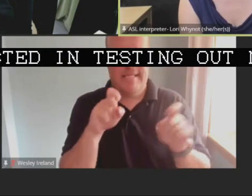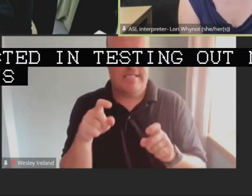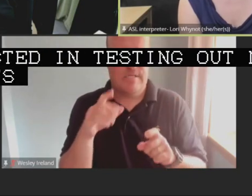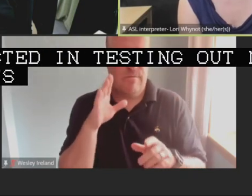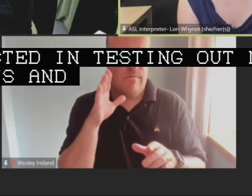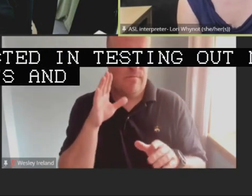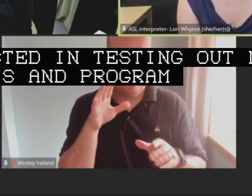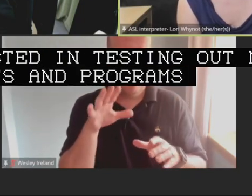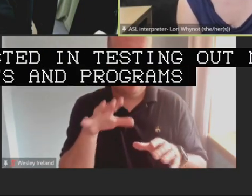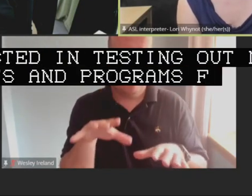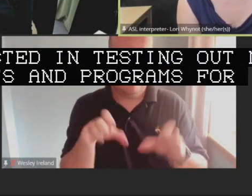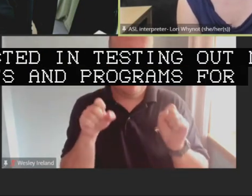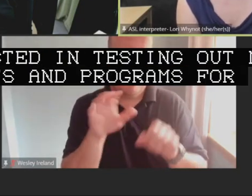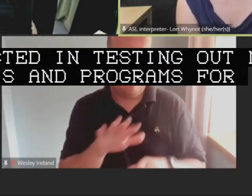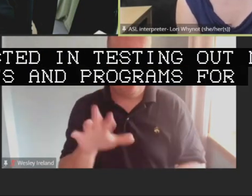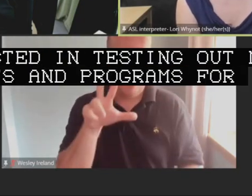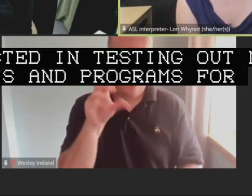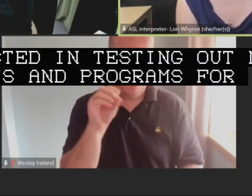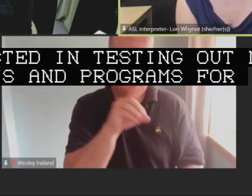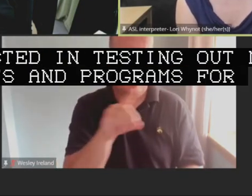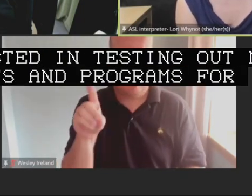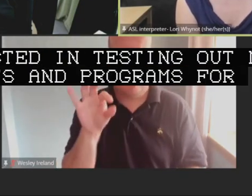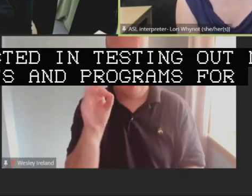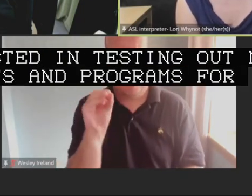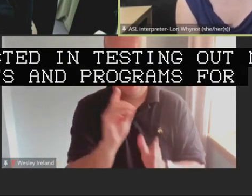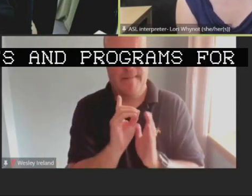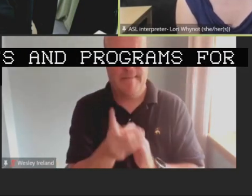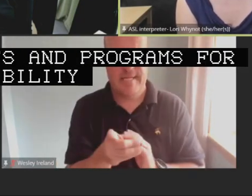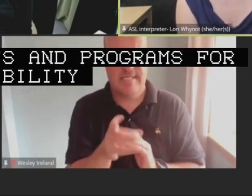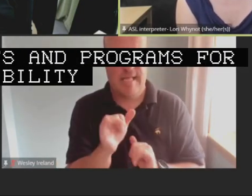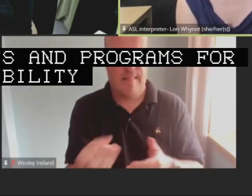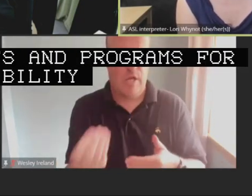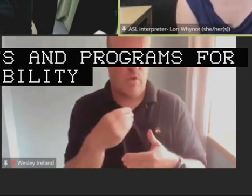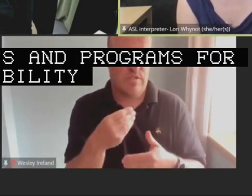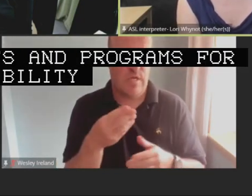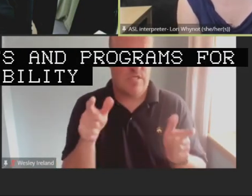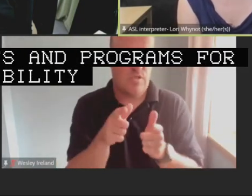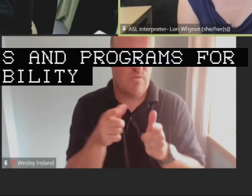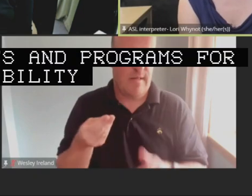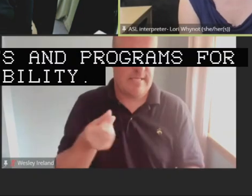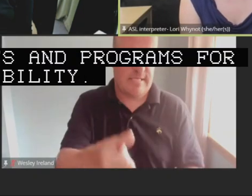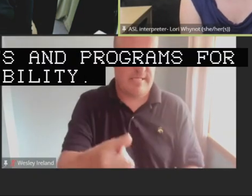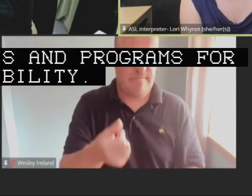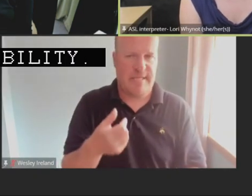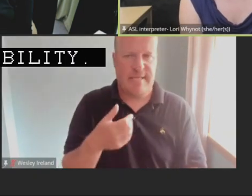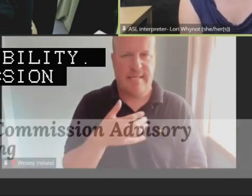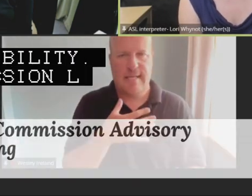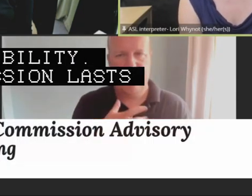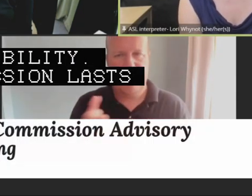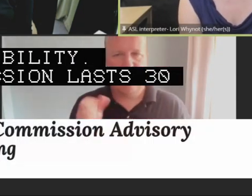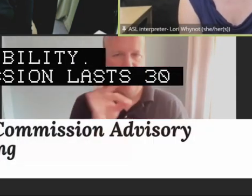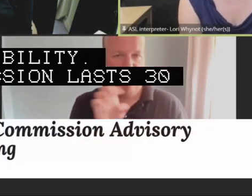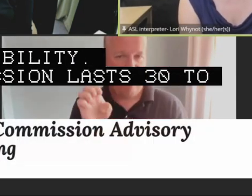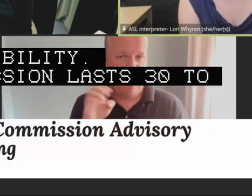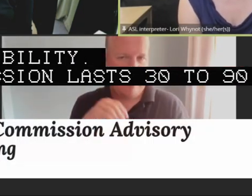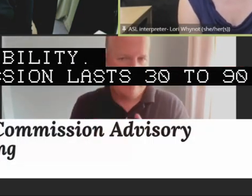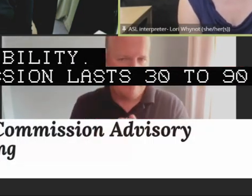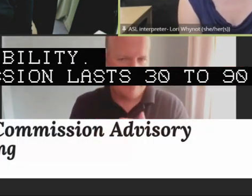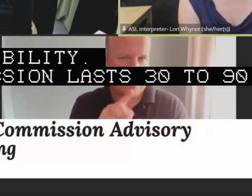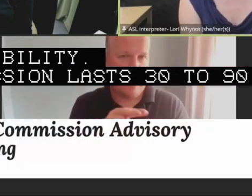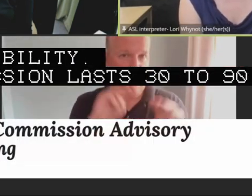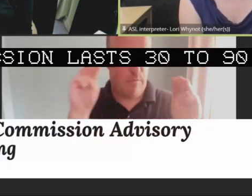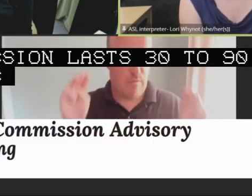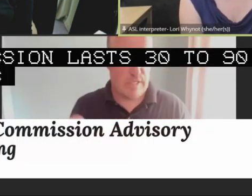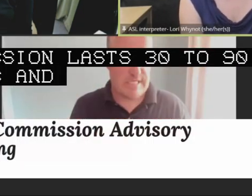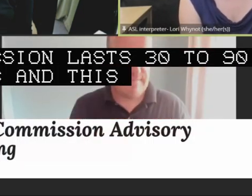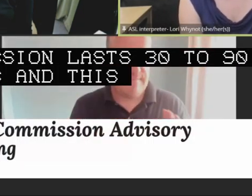accessibility. The testing lasts about 30 to 90 minutes, and this also includes a small